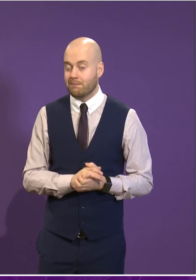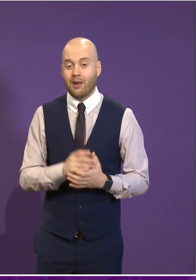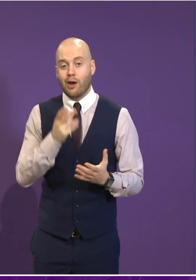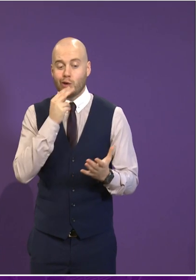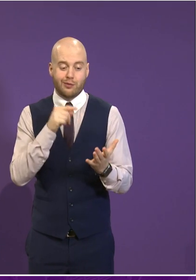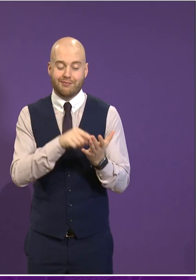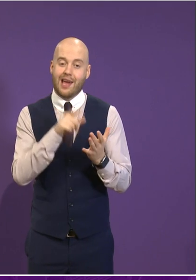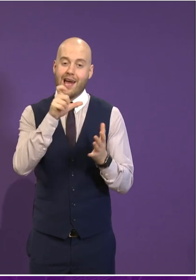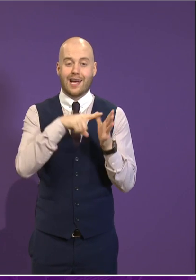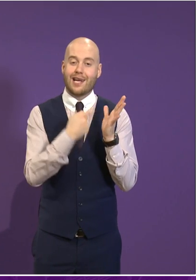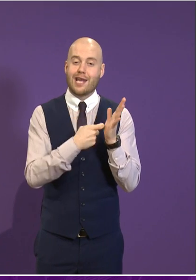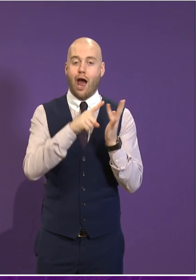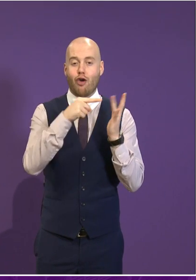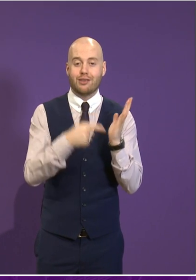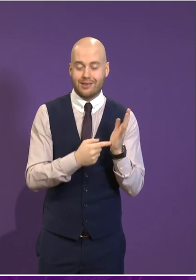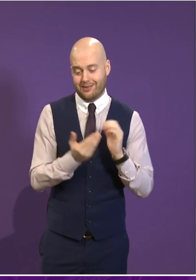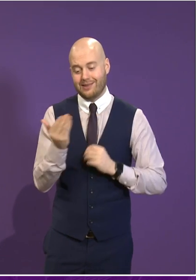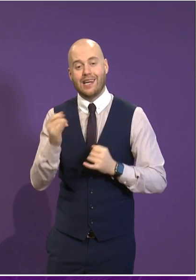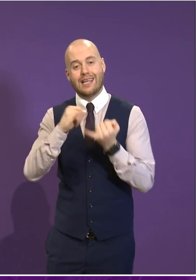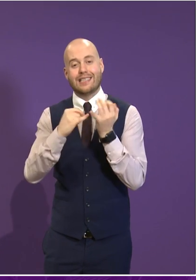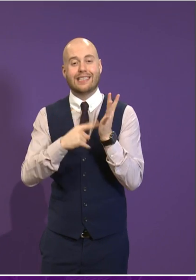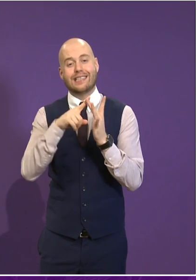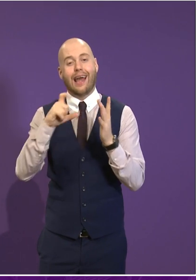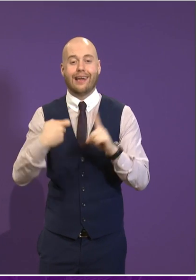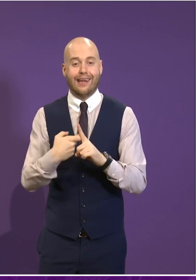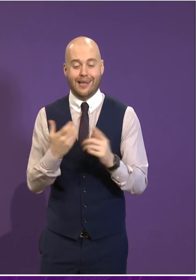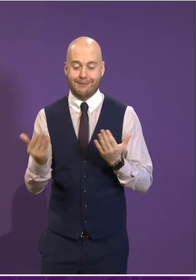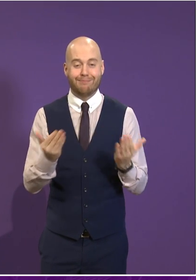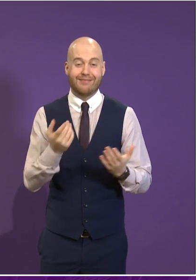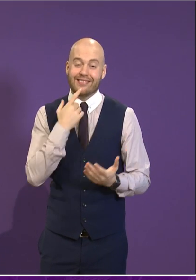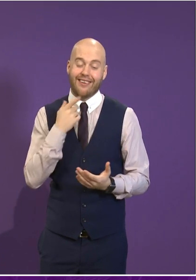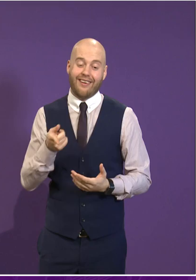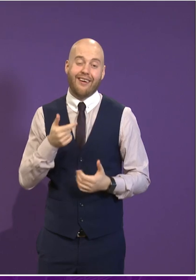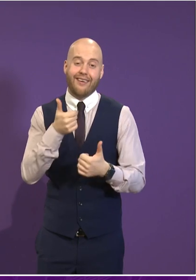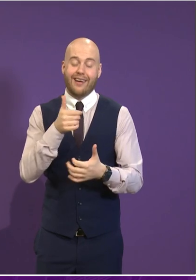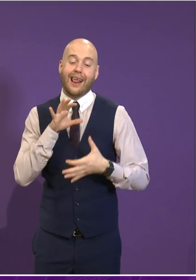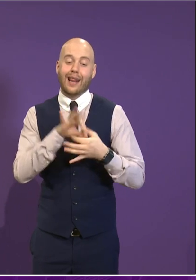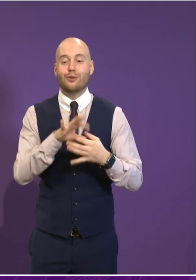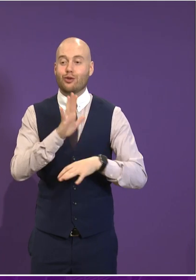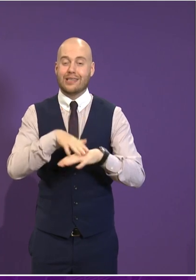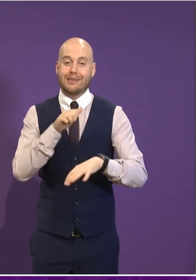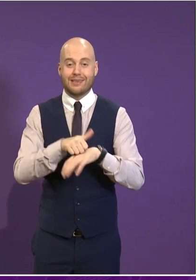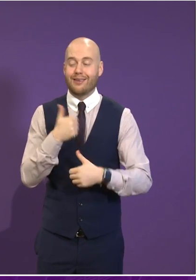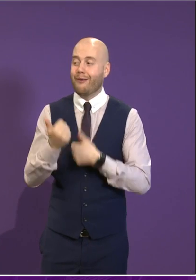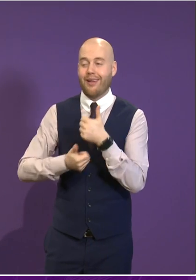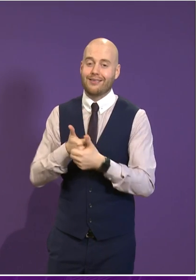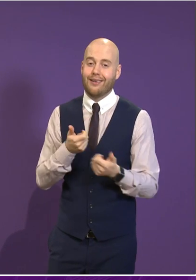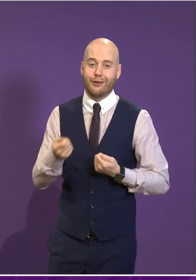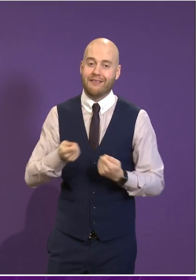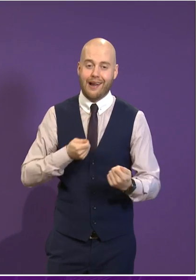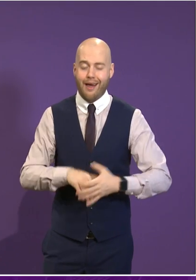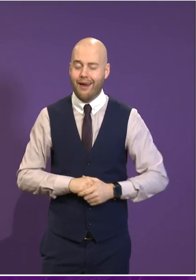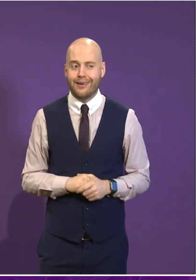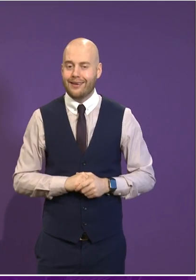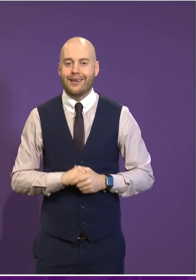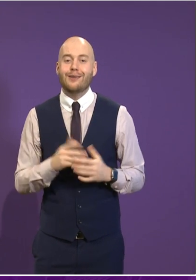You know, I mean, I think it's... We could change it to mince pies and snowballs if you prefer. You know, I think it's important